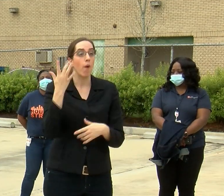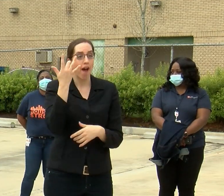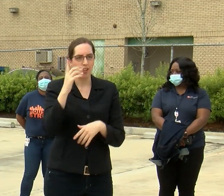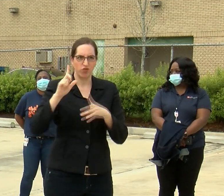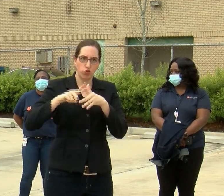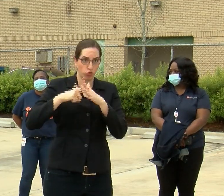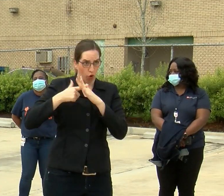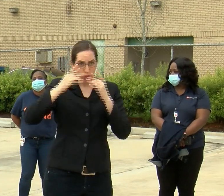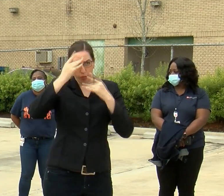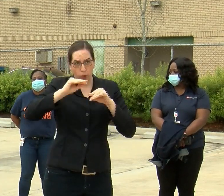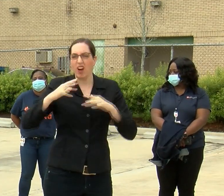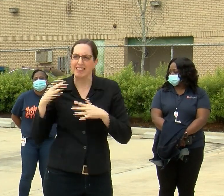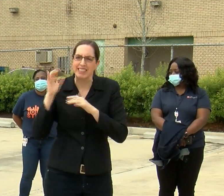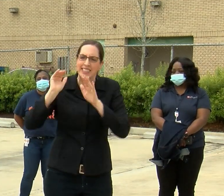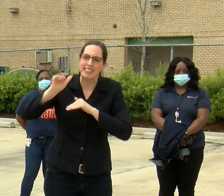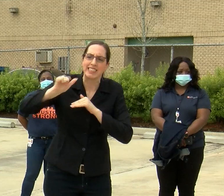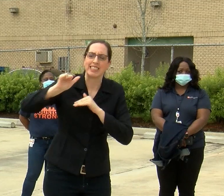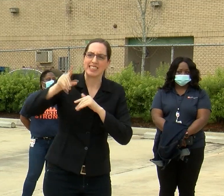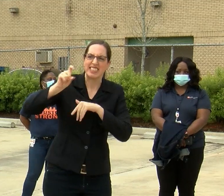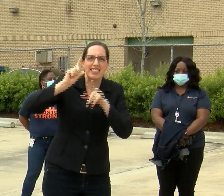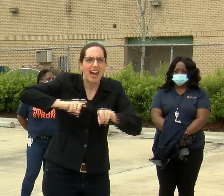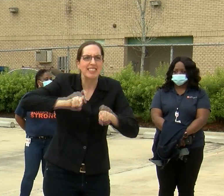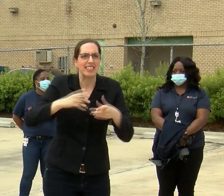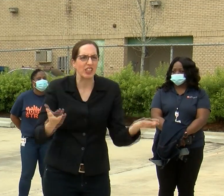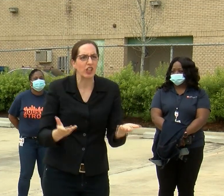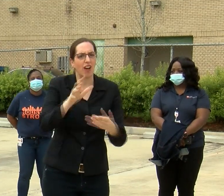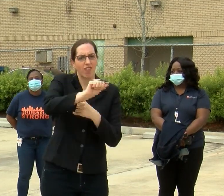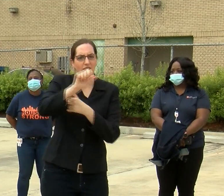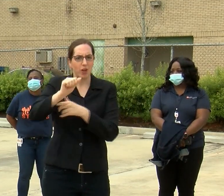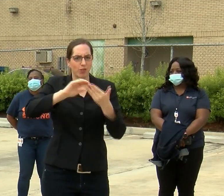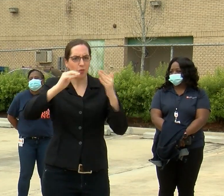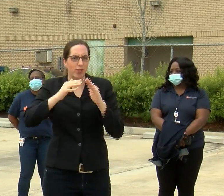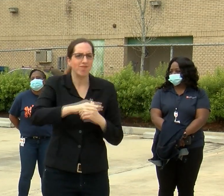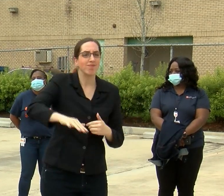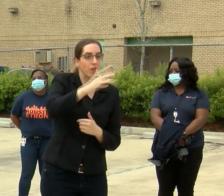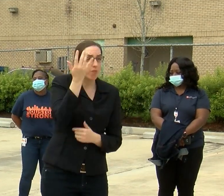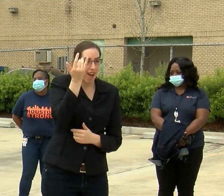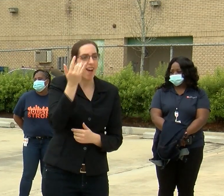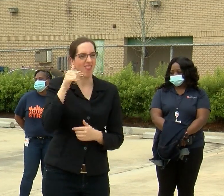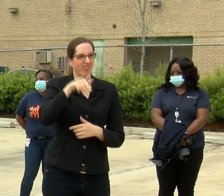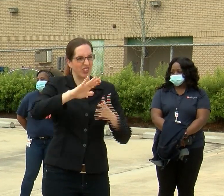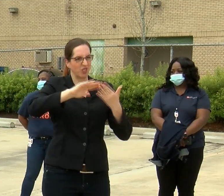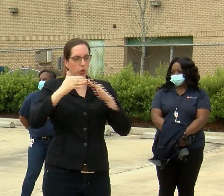from the beginning, fighting for testing facilities to be in the African American community because we are the community that is being hit most by this